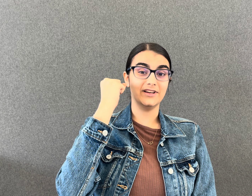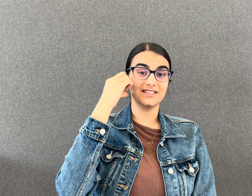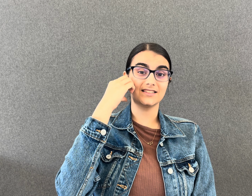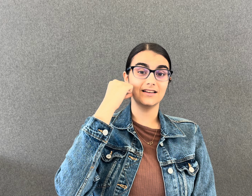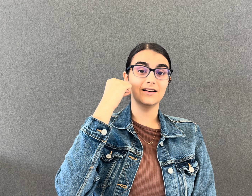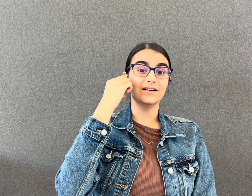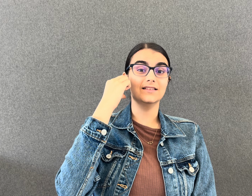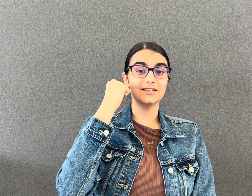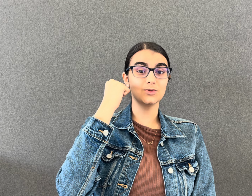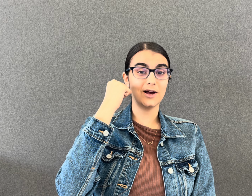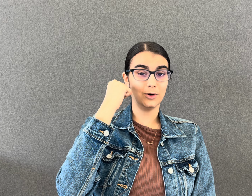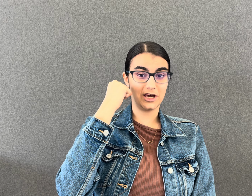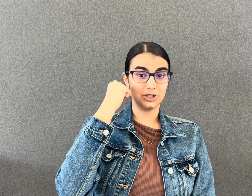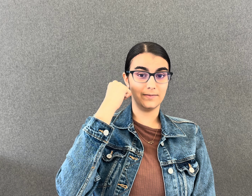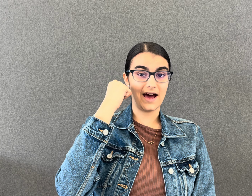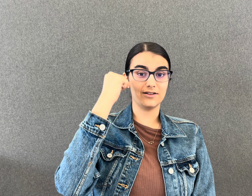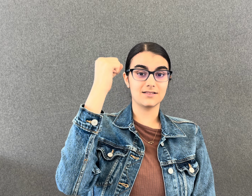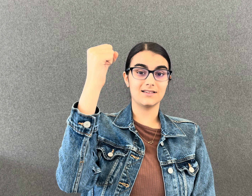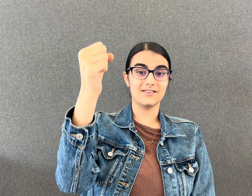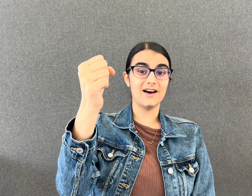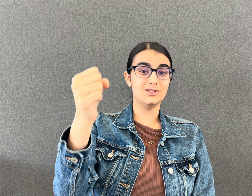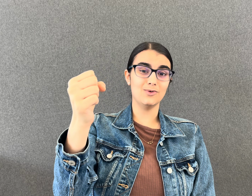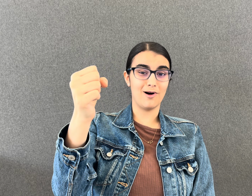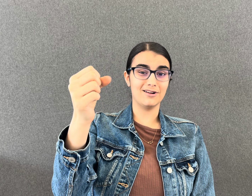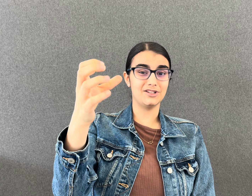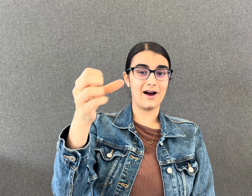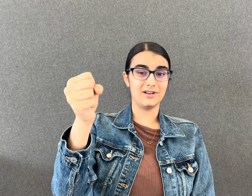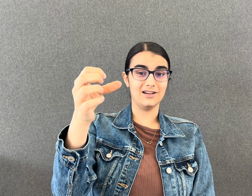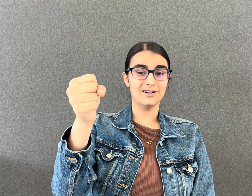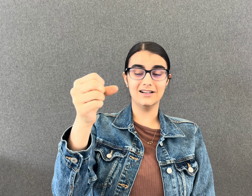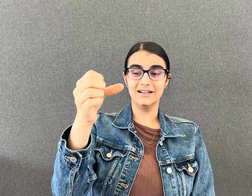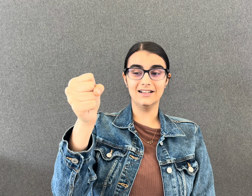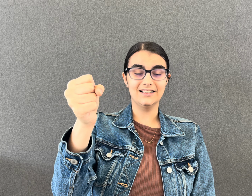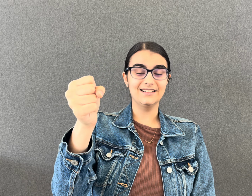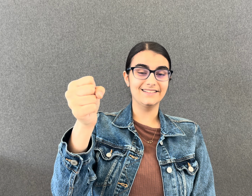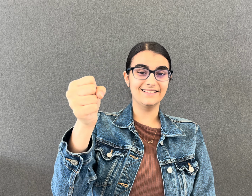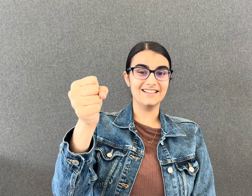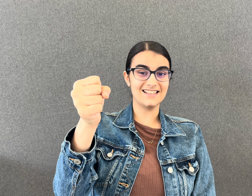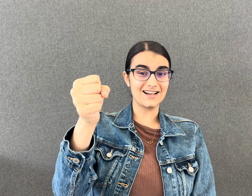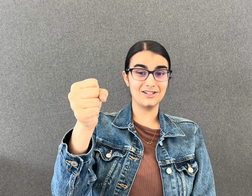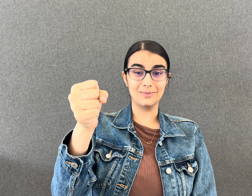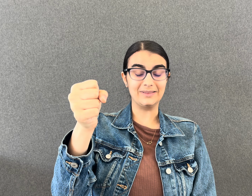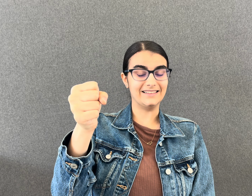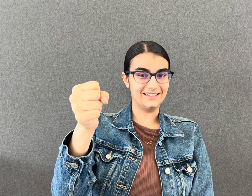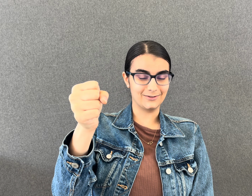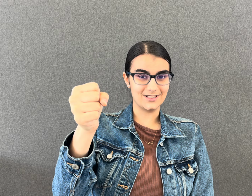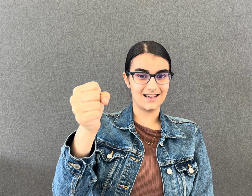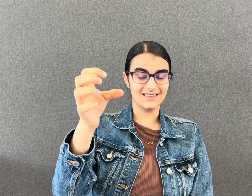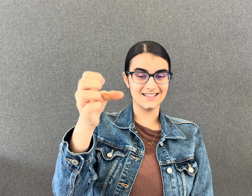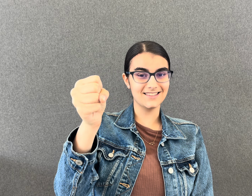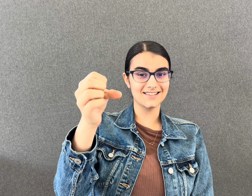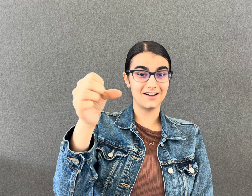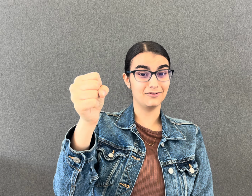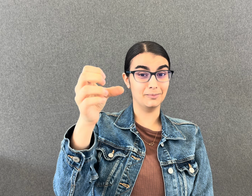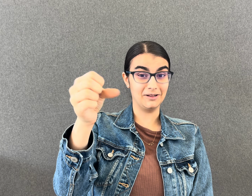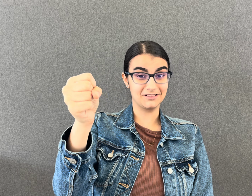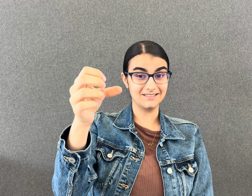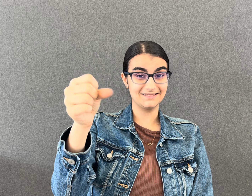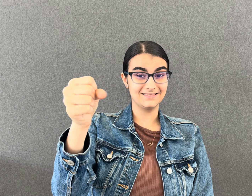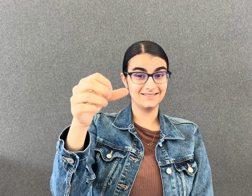face. This is why location matters, because if I do orange out here, this is actually a completely different sign. This is the sign for milk.